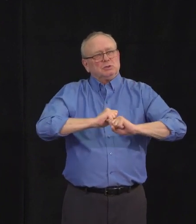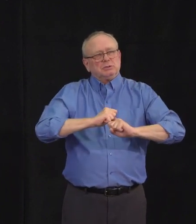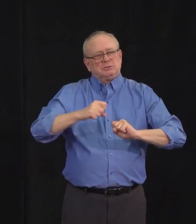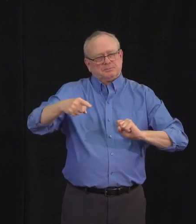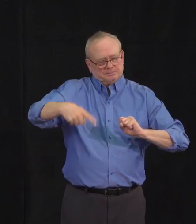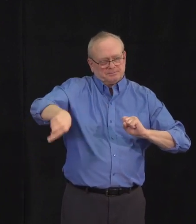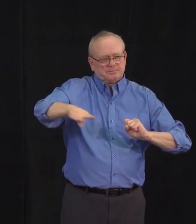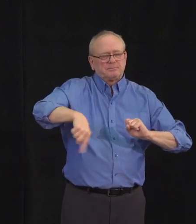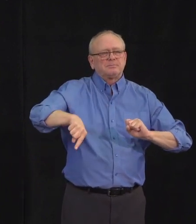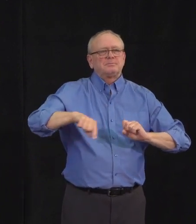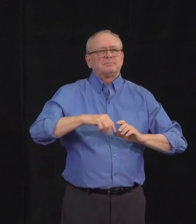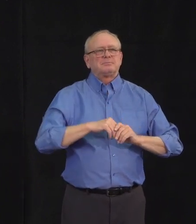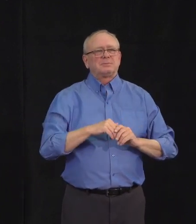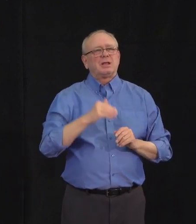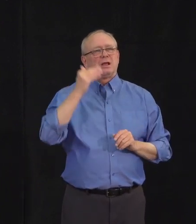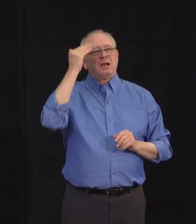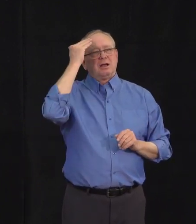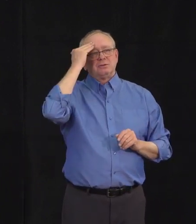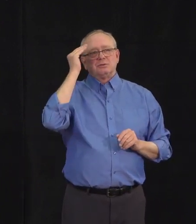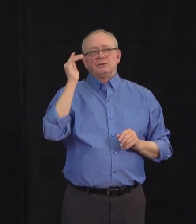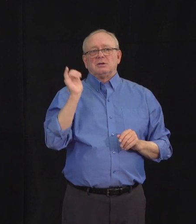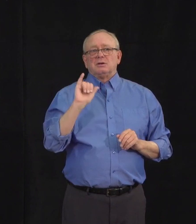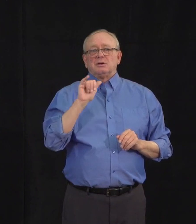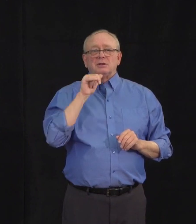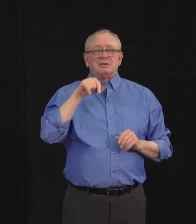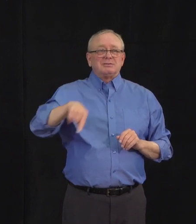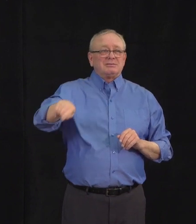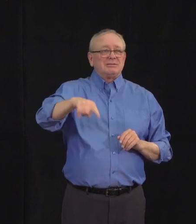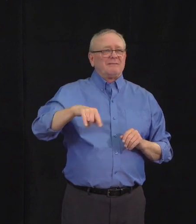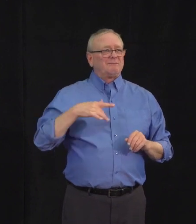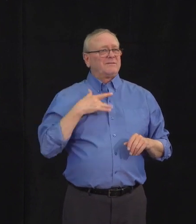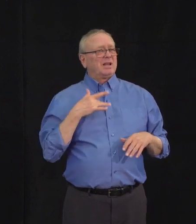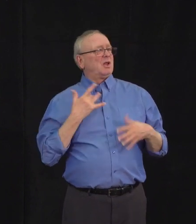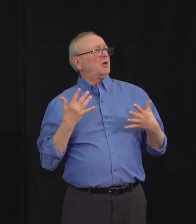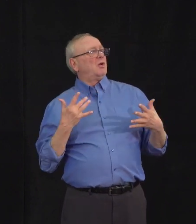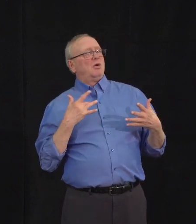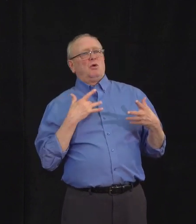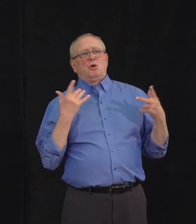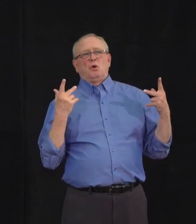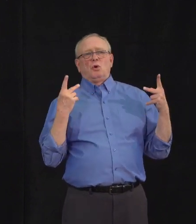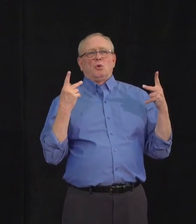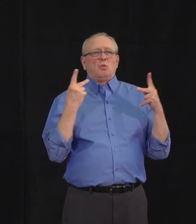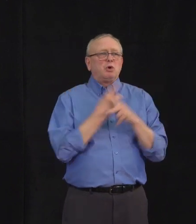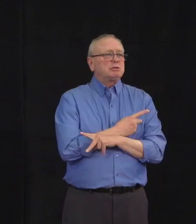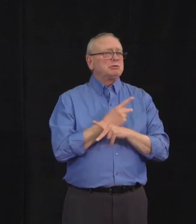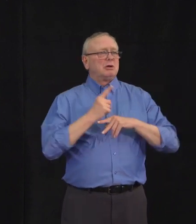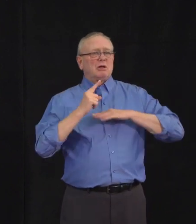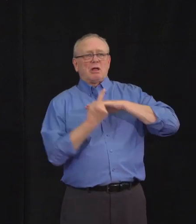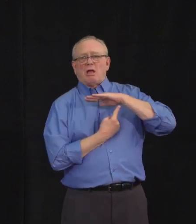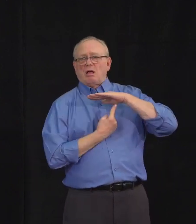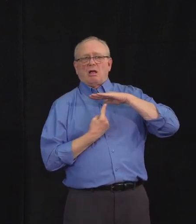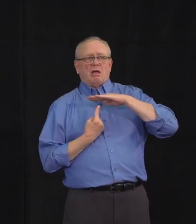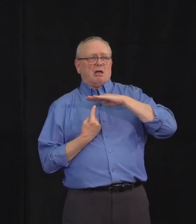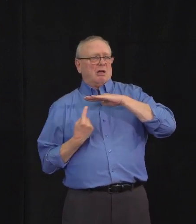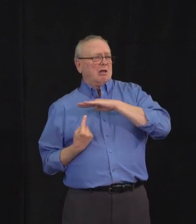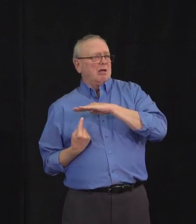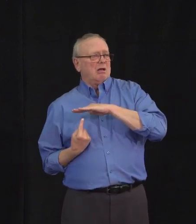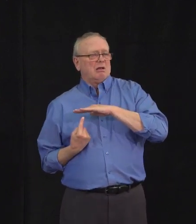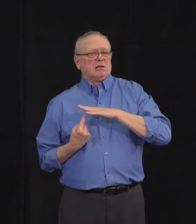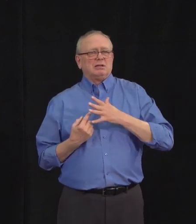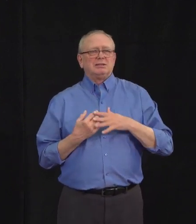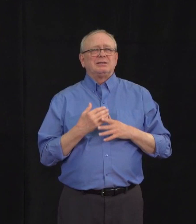are causing many residents to feel further isolation. This is something that I think about often, and I have heard people's